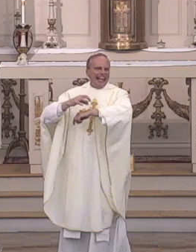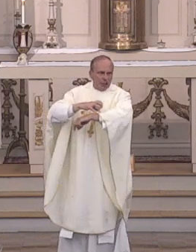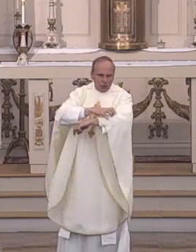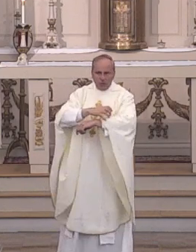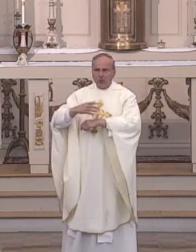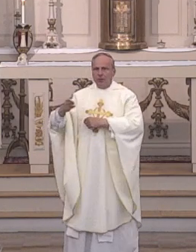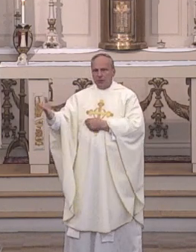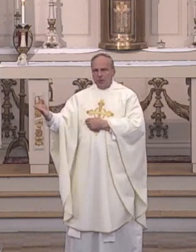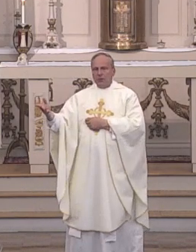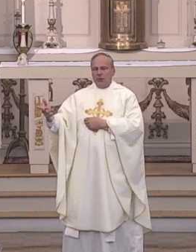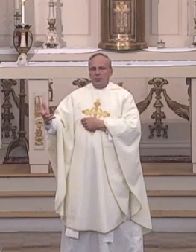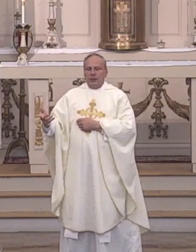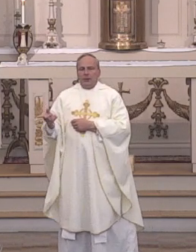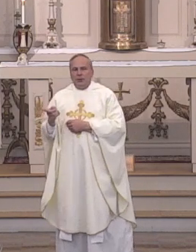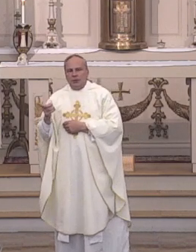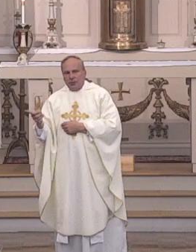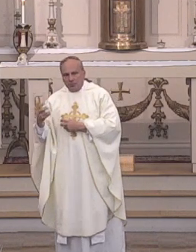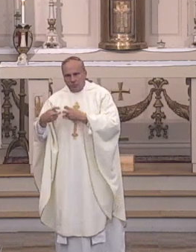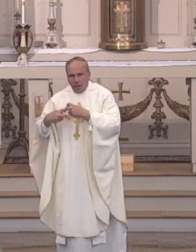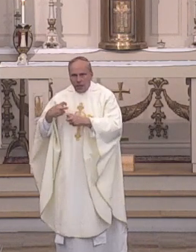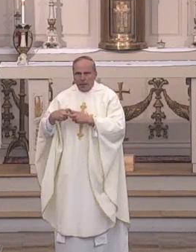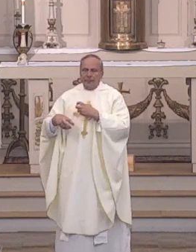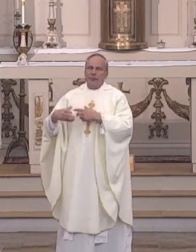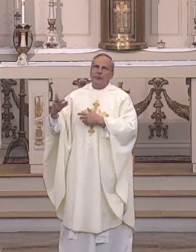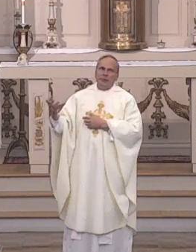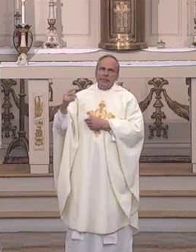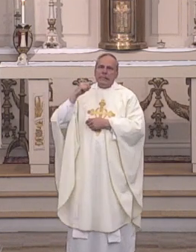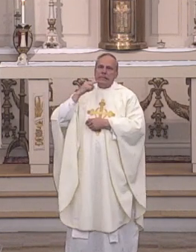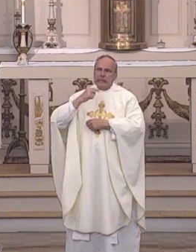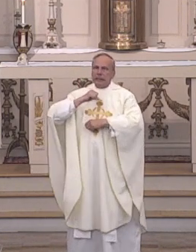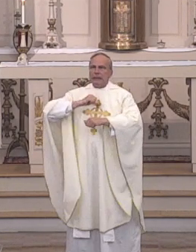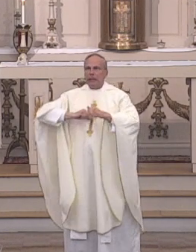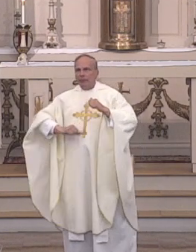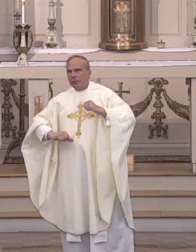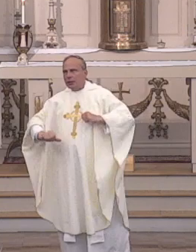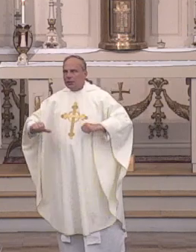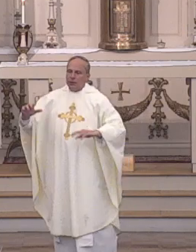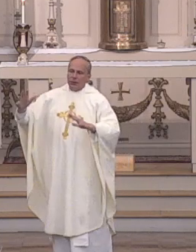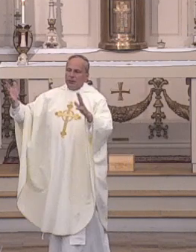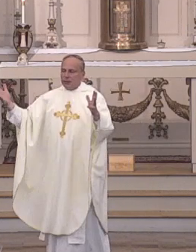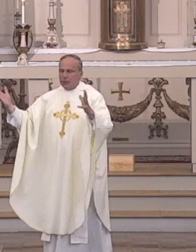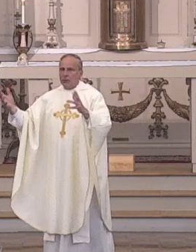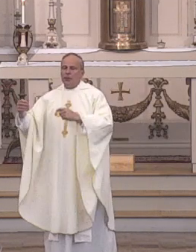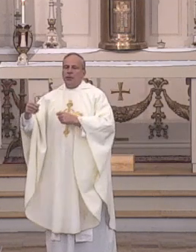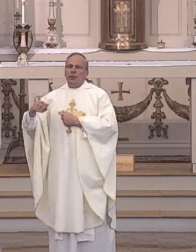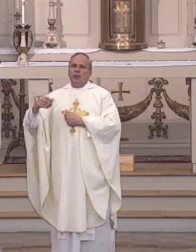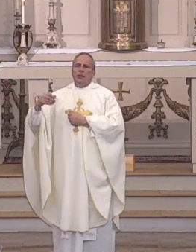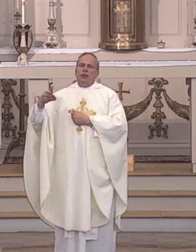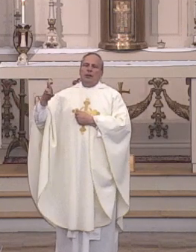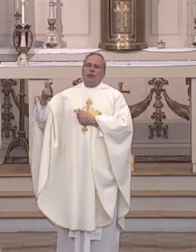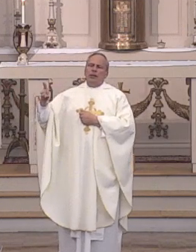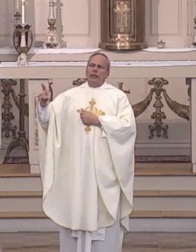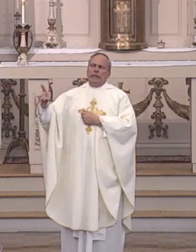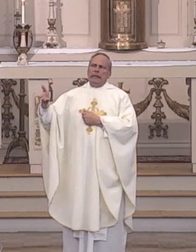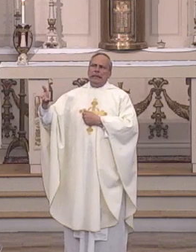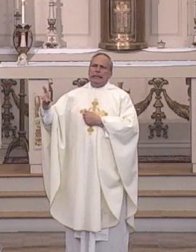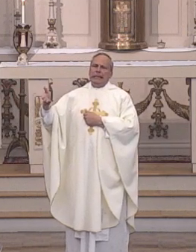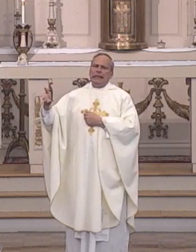So there was another man, he was getting older, he's in his 70s, had cancer, and had a lot of serious health